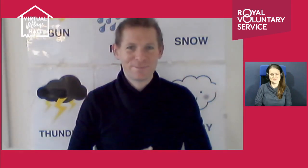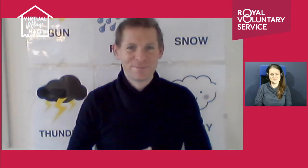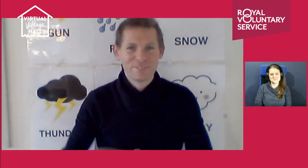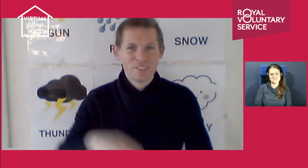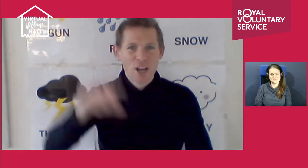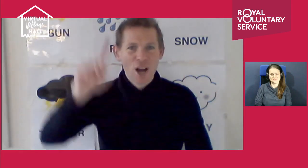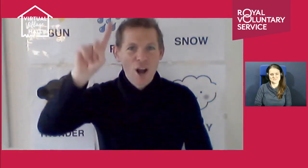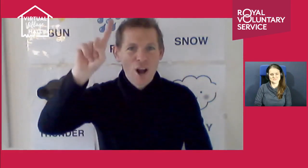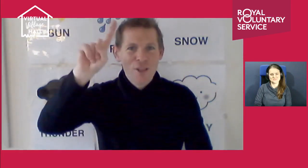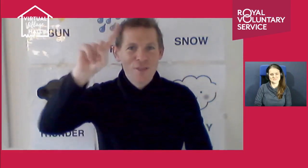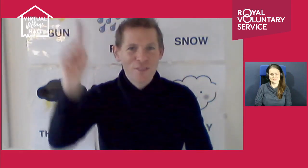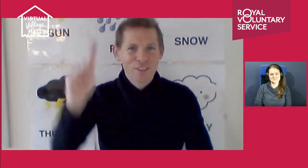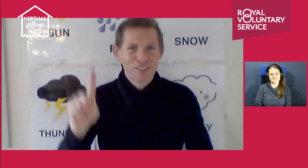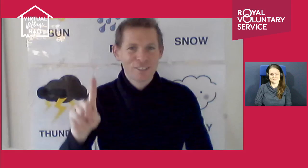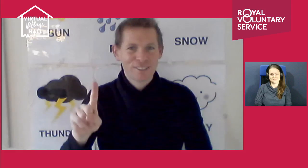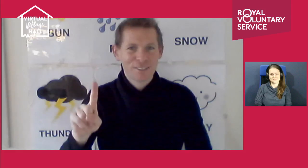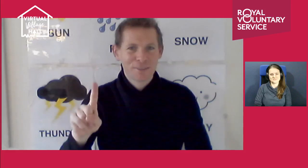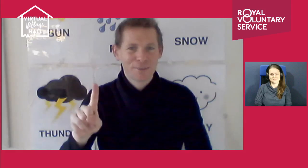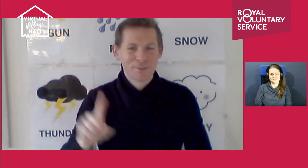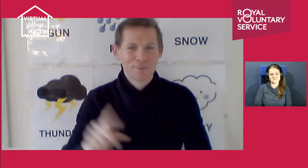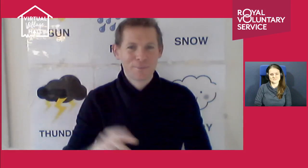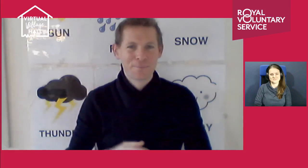Snow.